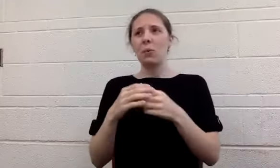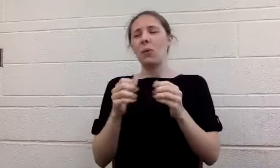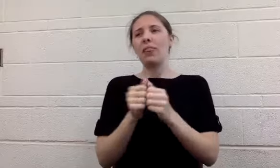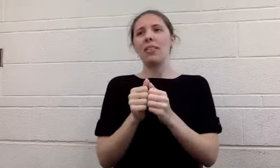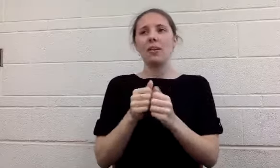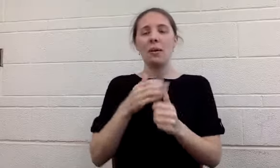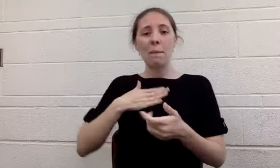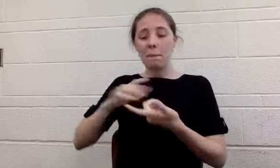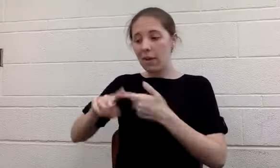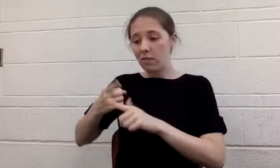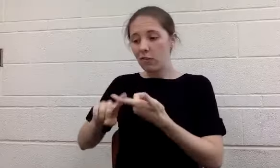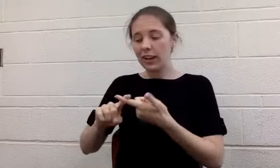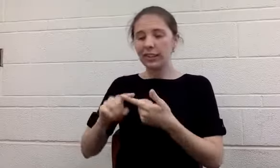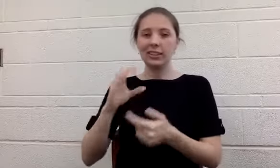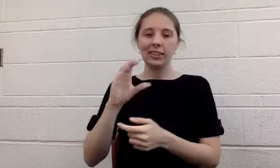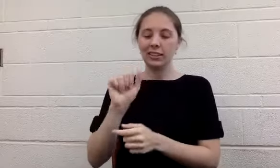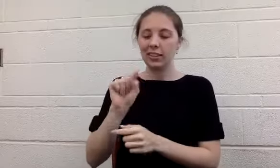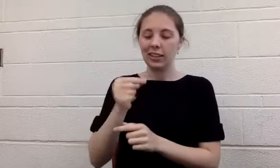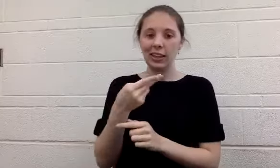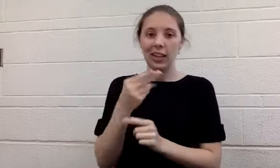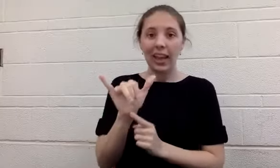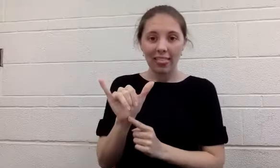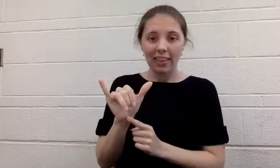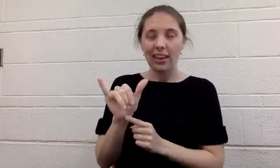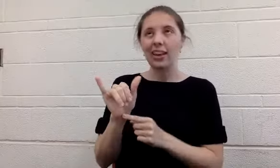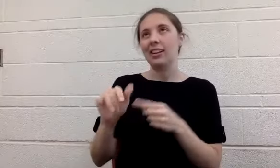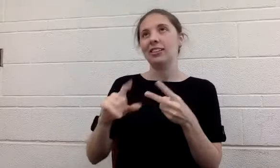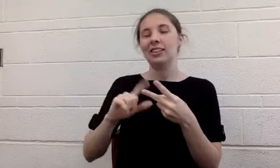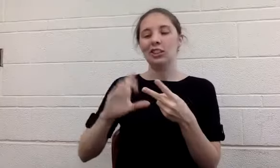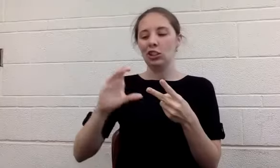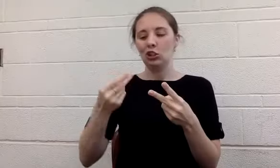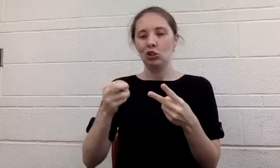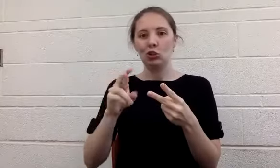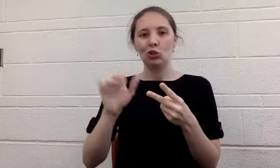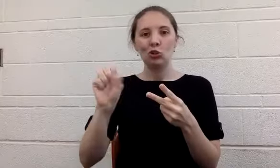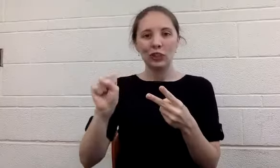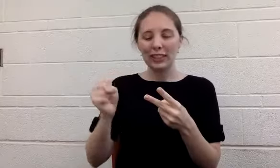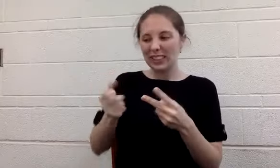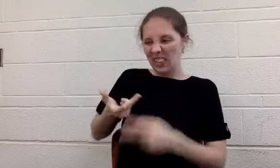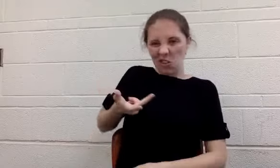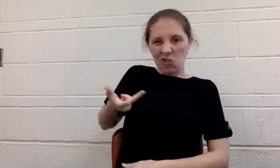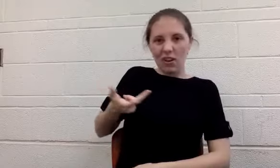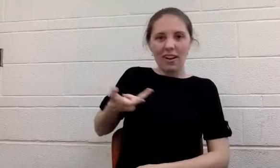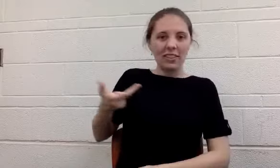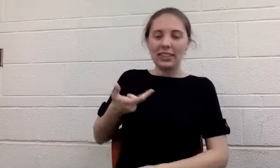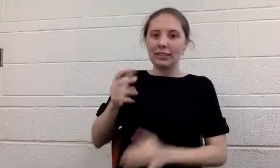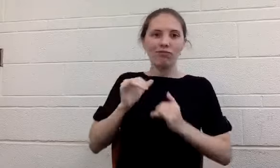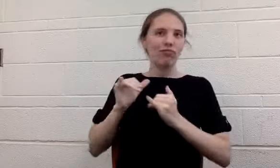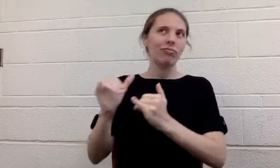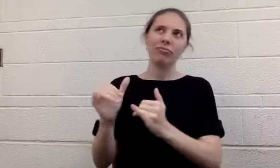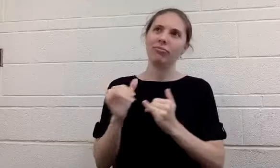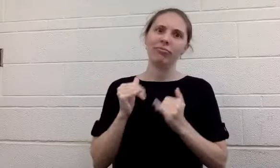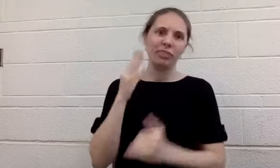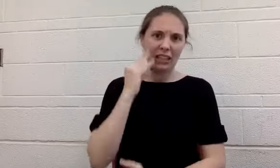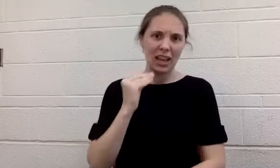But I think sometimes you have to have some hope. You have to have some kind of a thing that you can hold on to, and again, I want to revert back